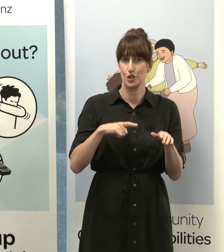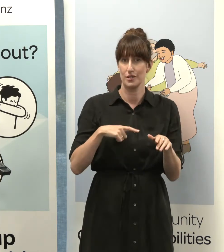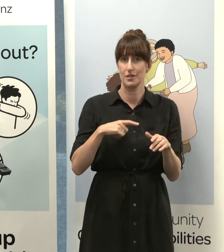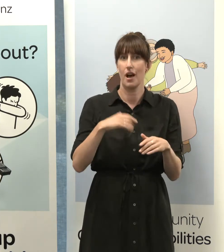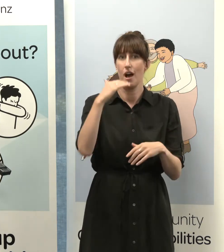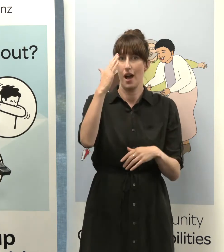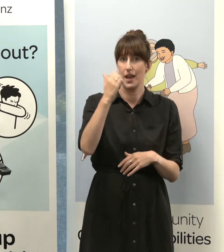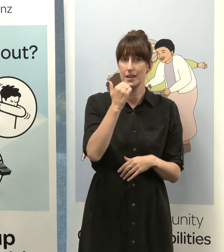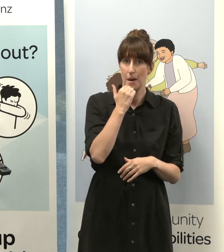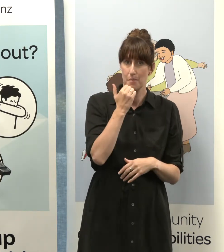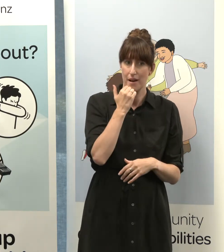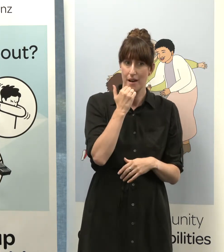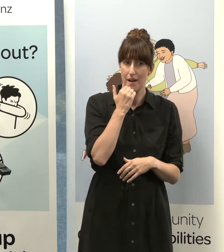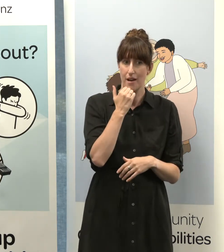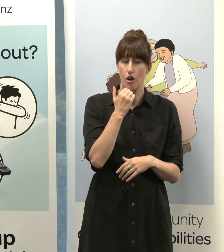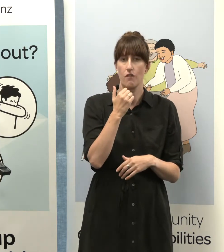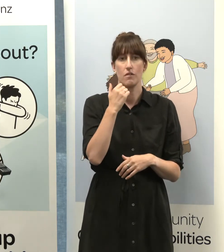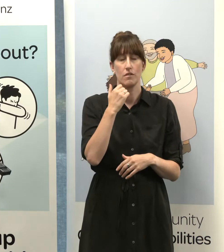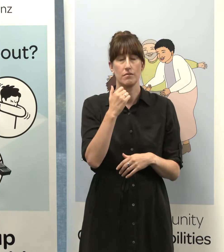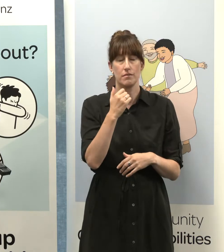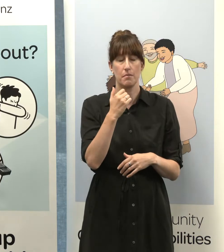that have high Māori and Pacific populations.